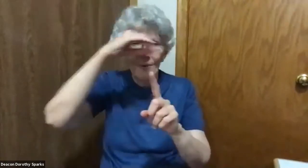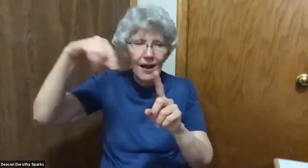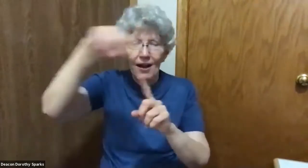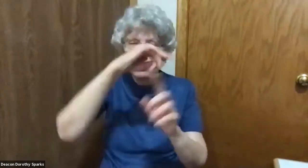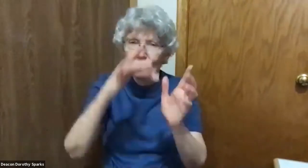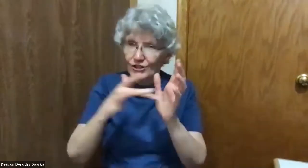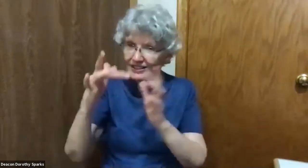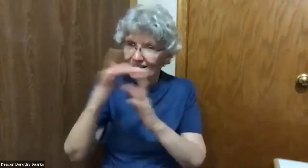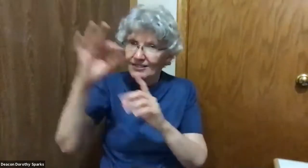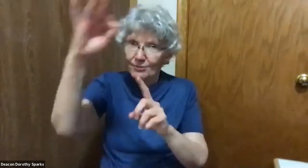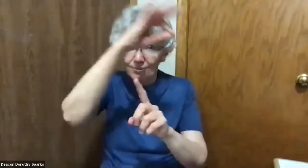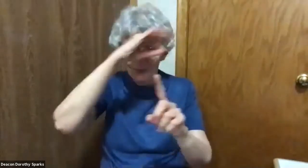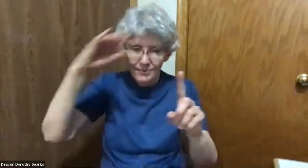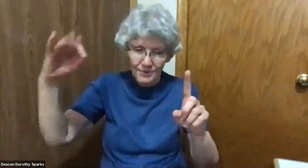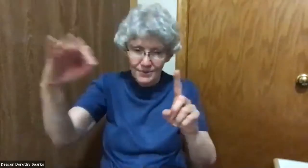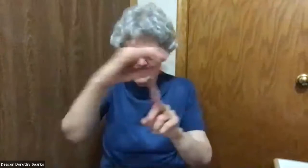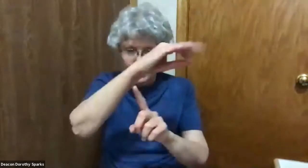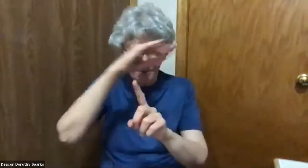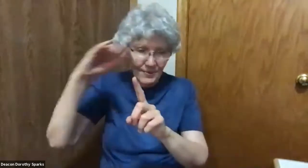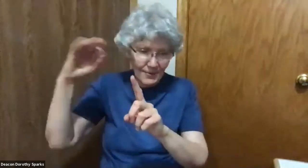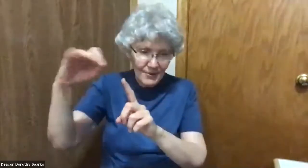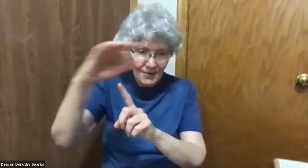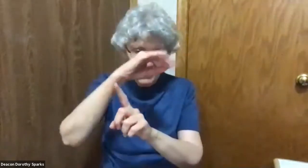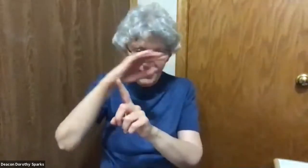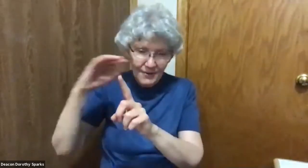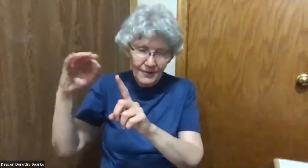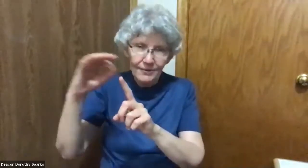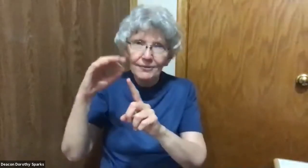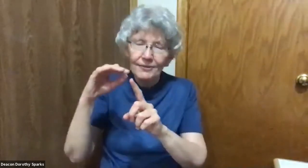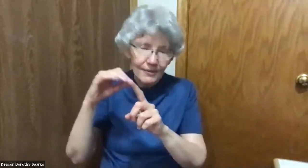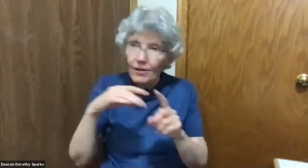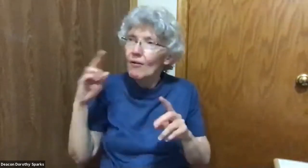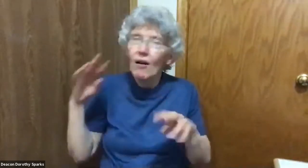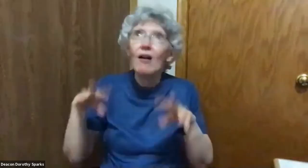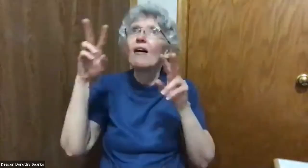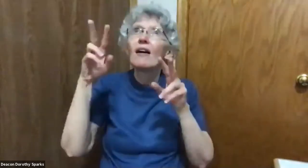and the Holy Spirit came down upon him in the form of a dove.